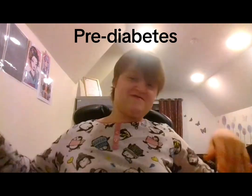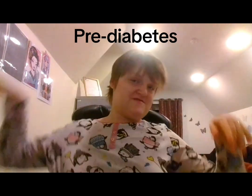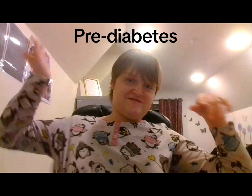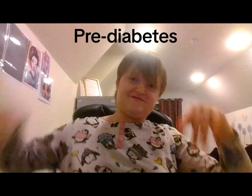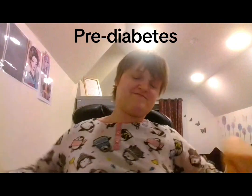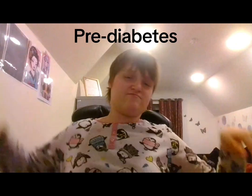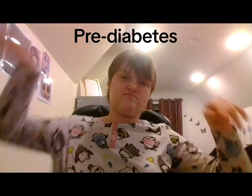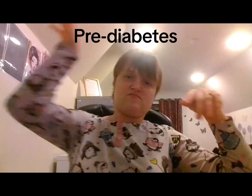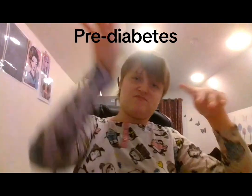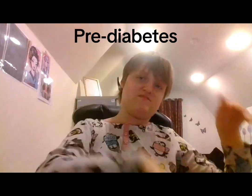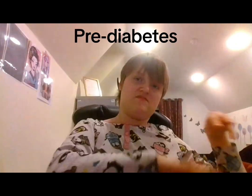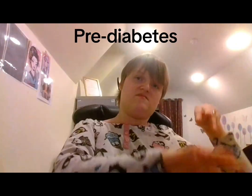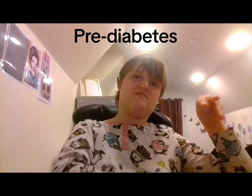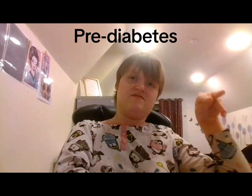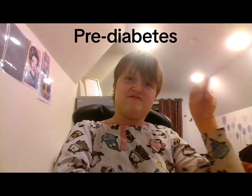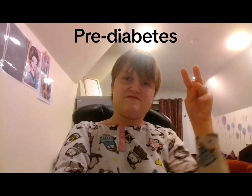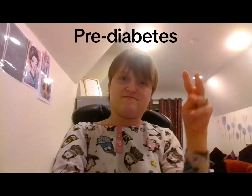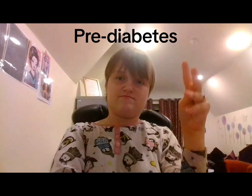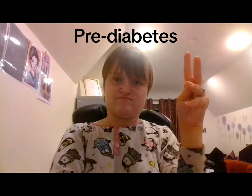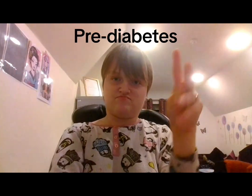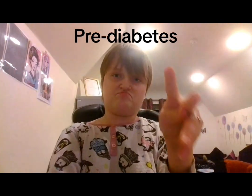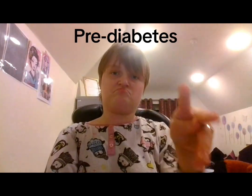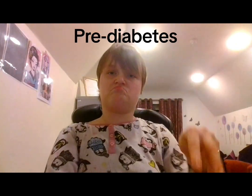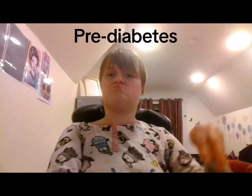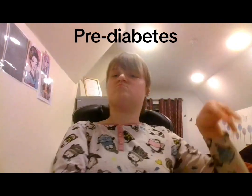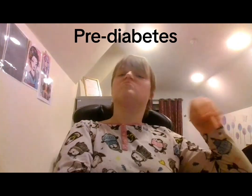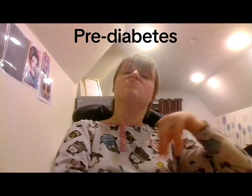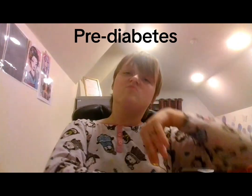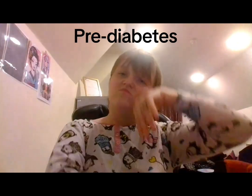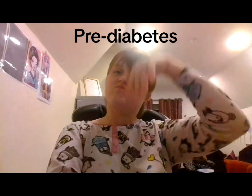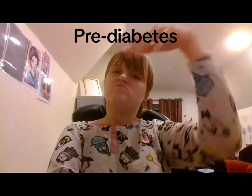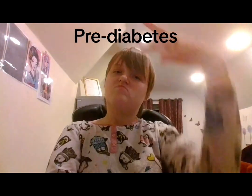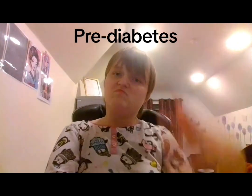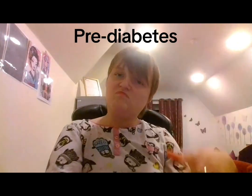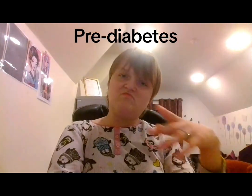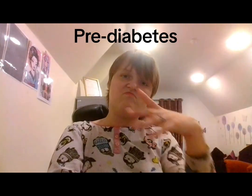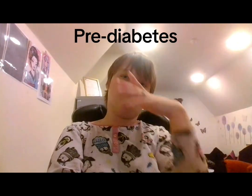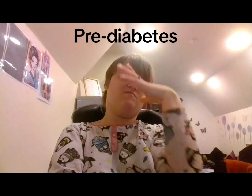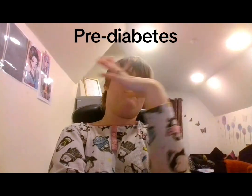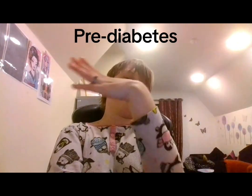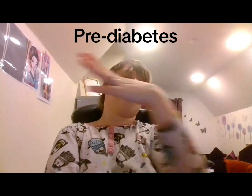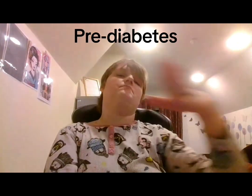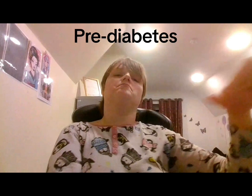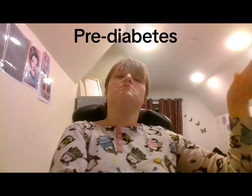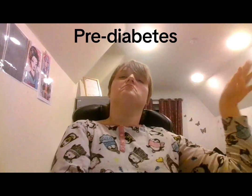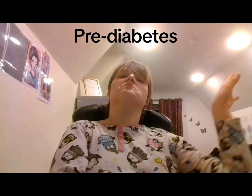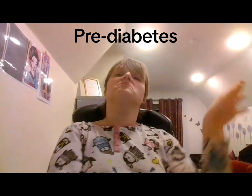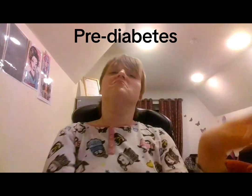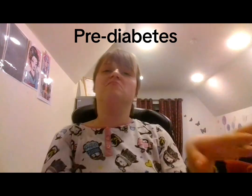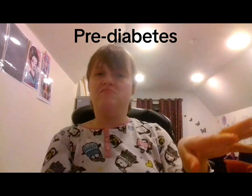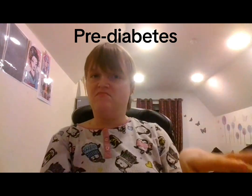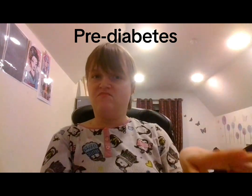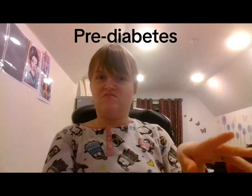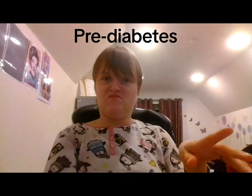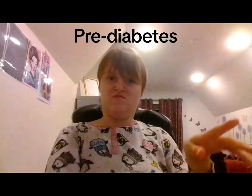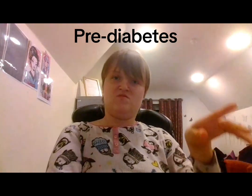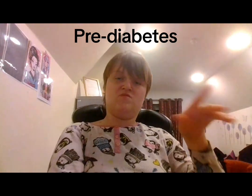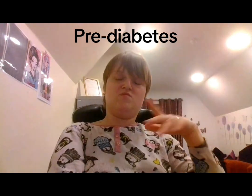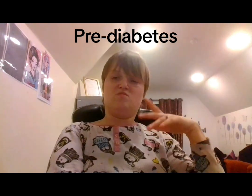type 2 diabetes if some or all of the risk factors apply to you. Our Know Your